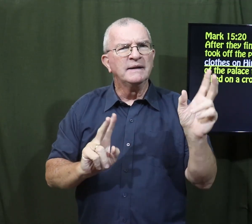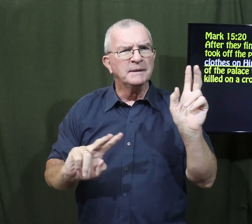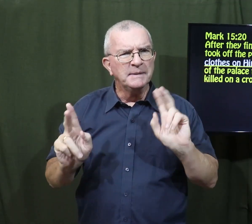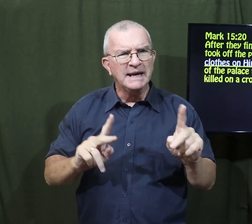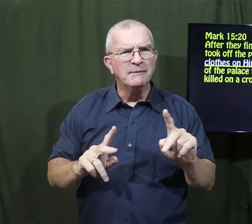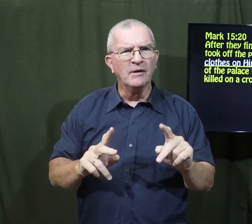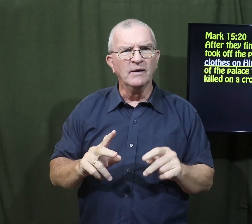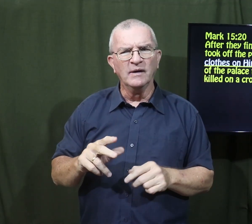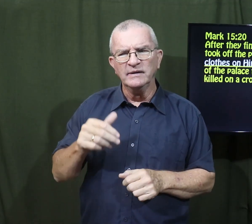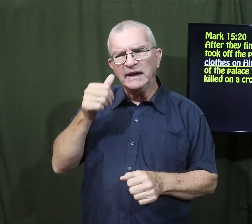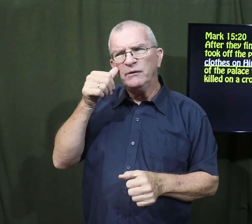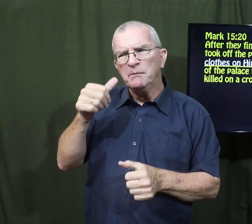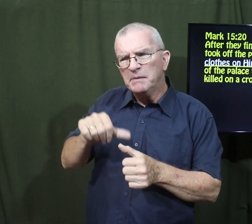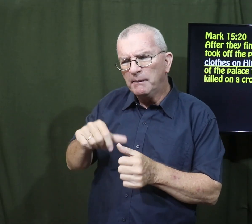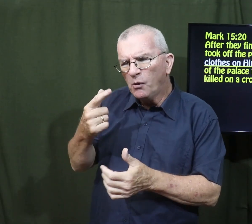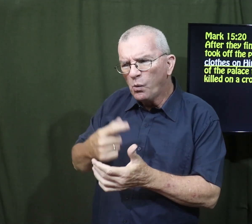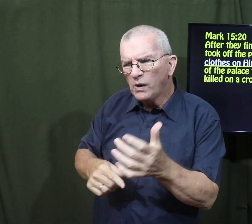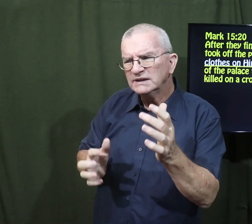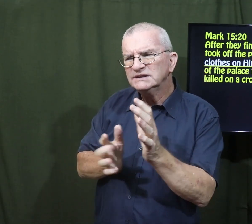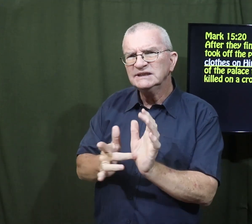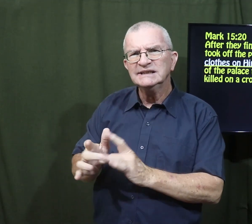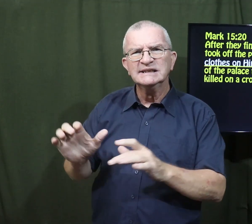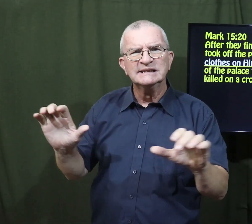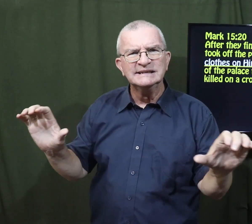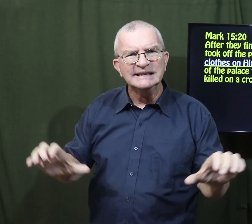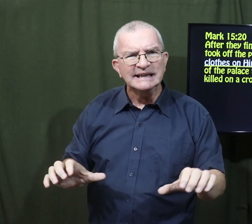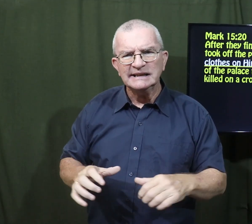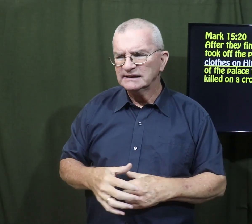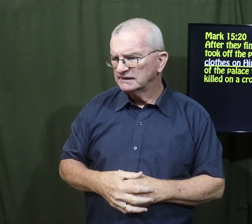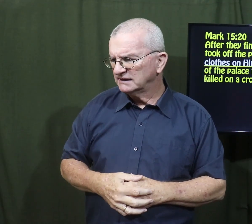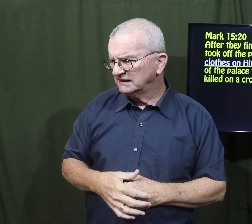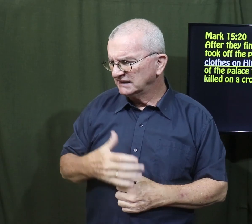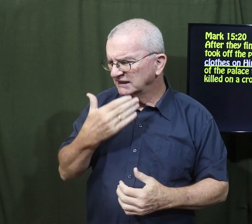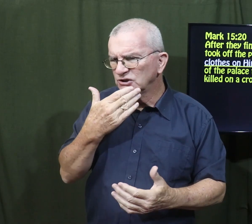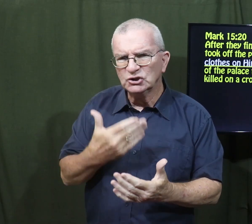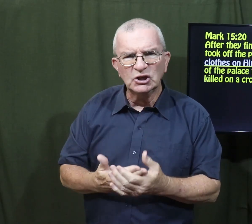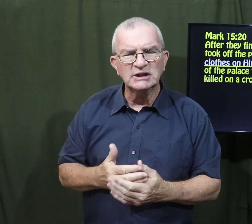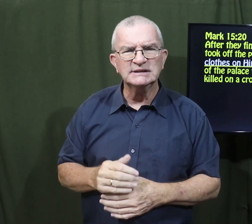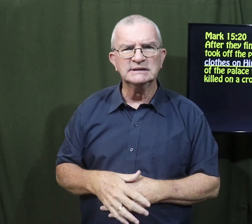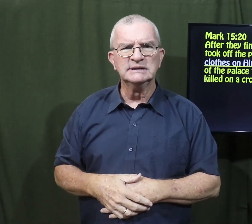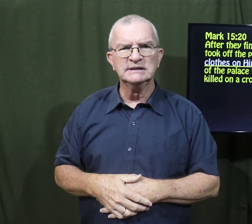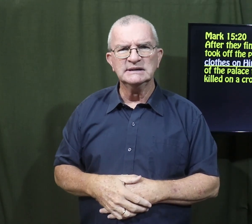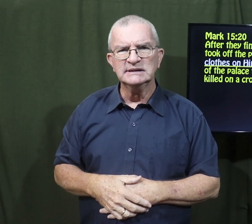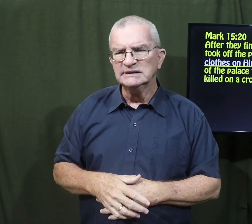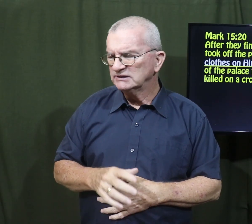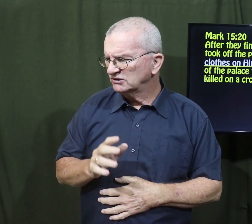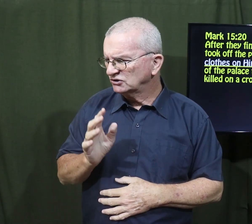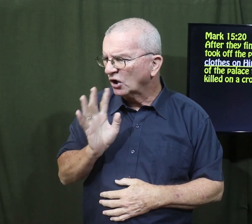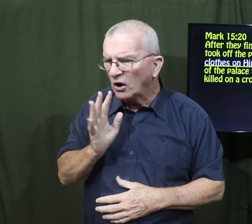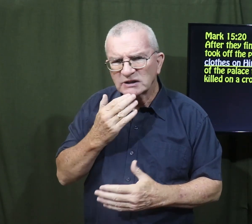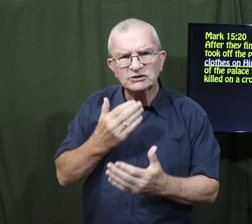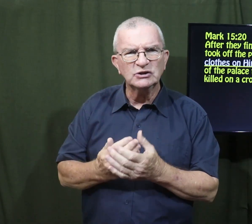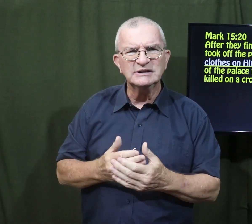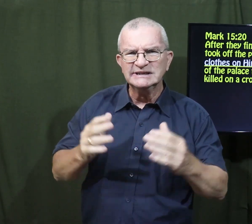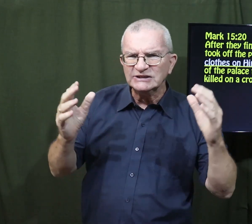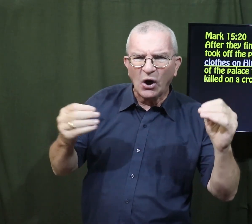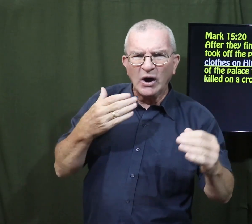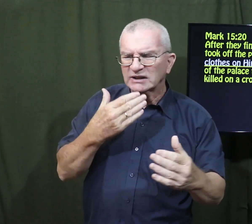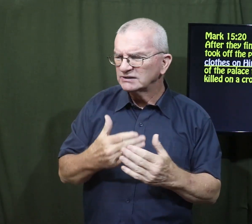Now some of the people, they remembered what Jesus did, that he was good. He talked good